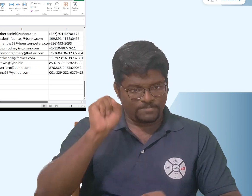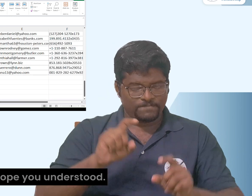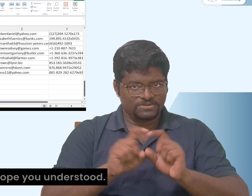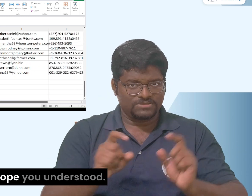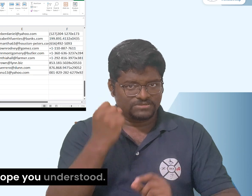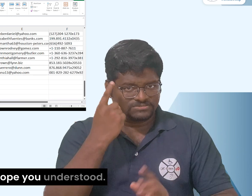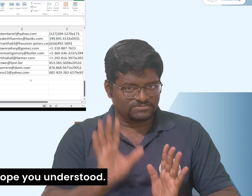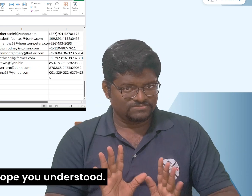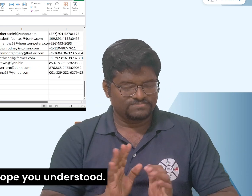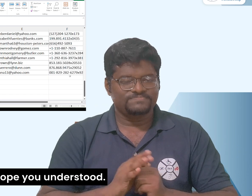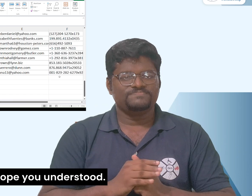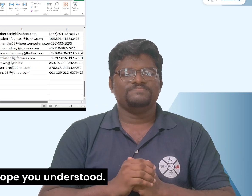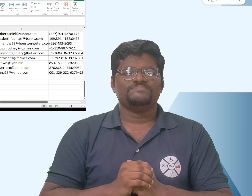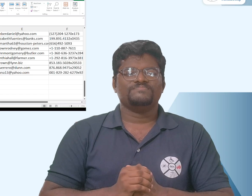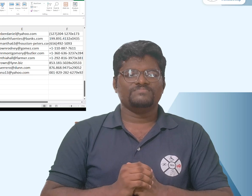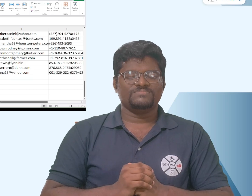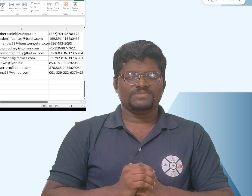I hope you understood.